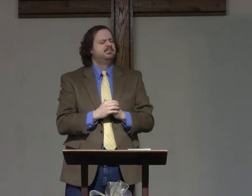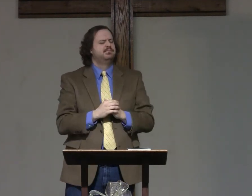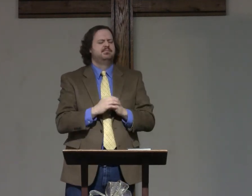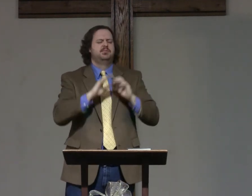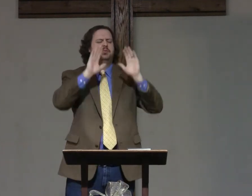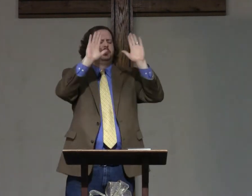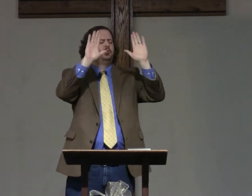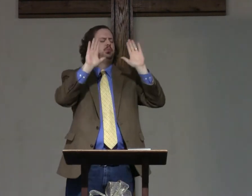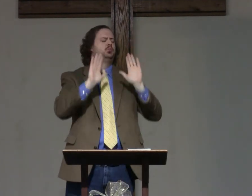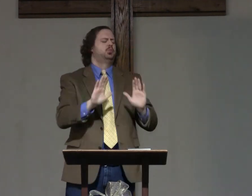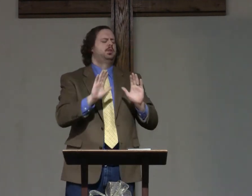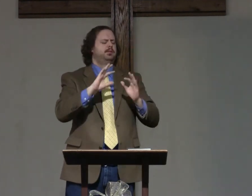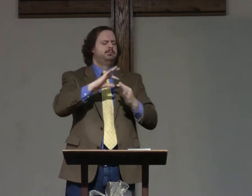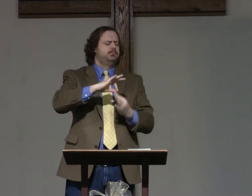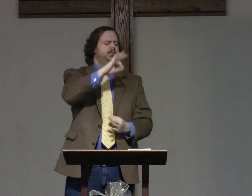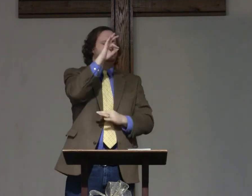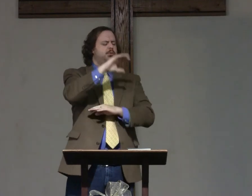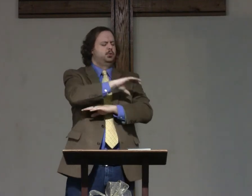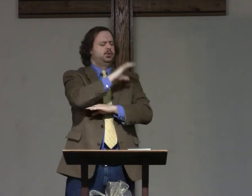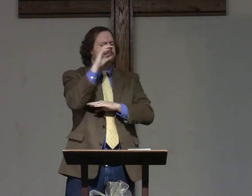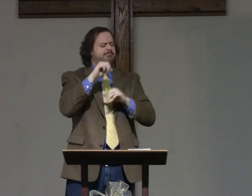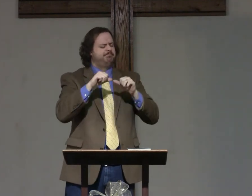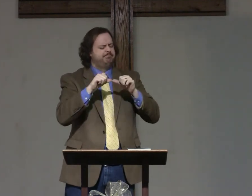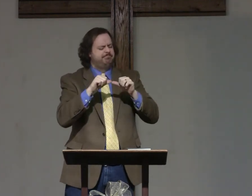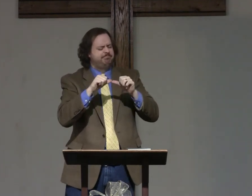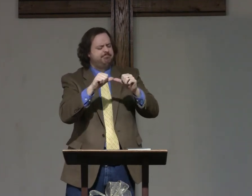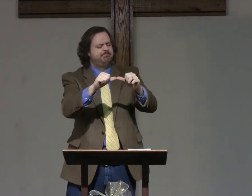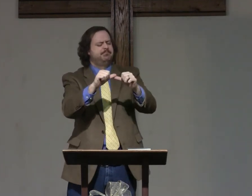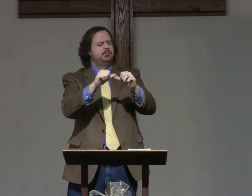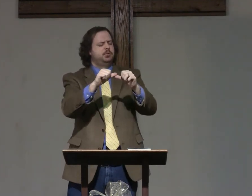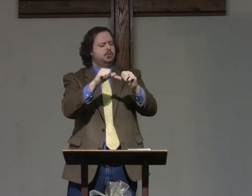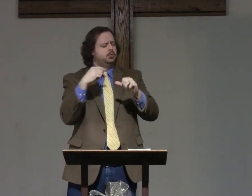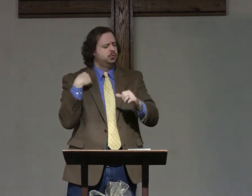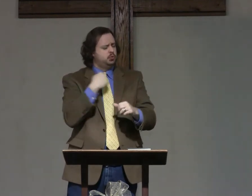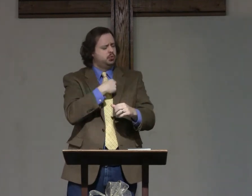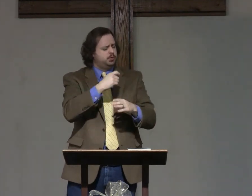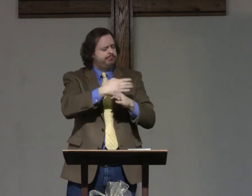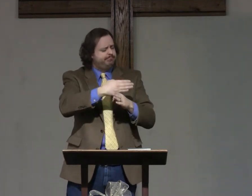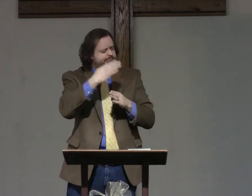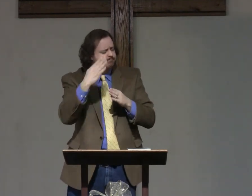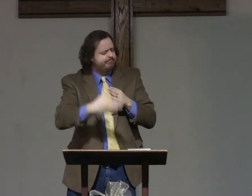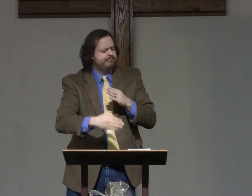and contentment. A wonderful spiritual gift at Christmas.